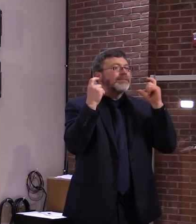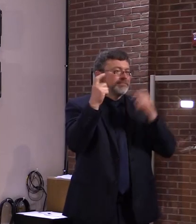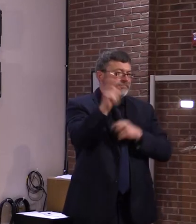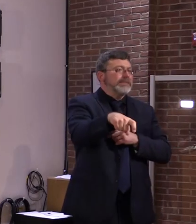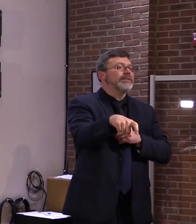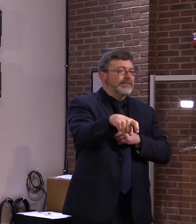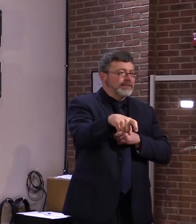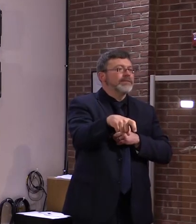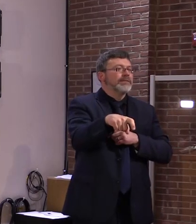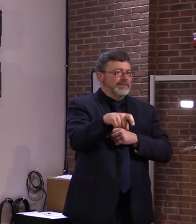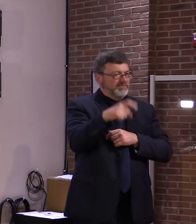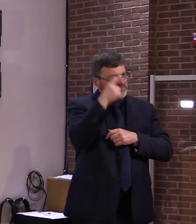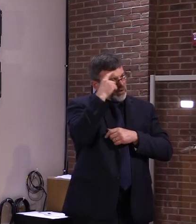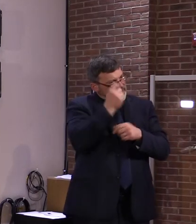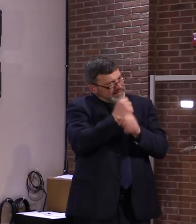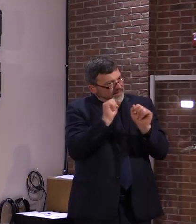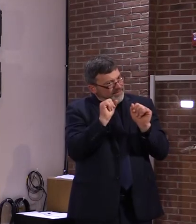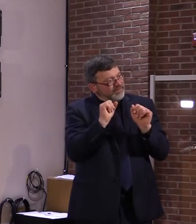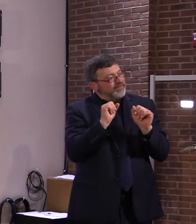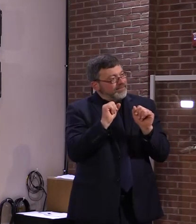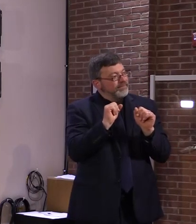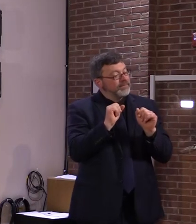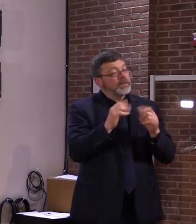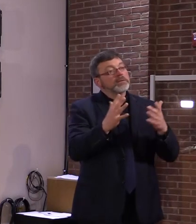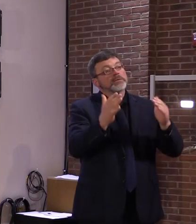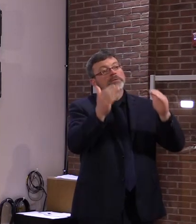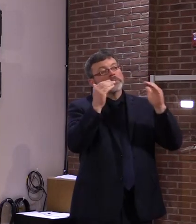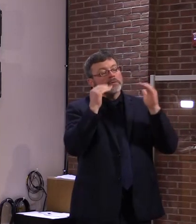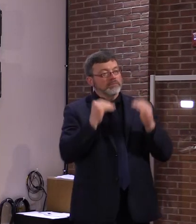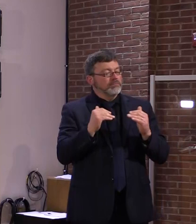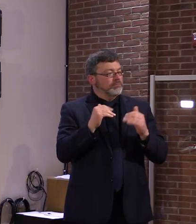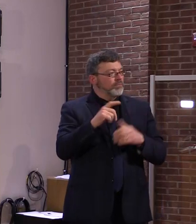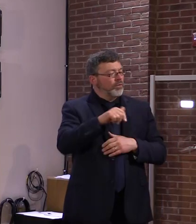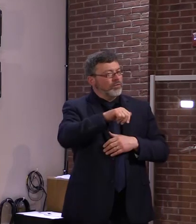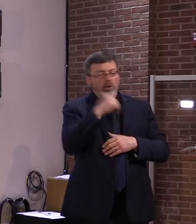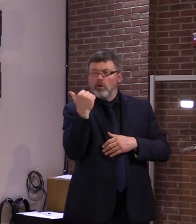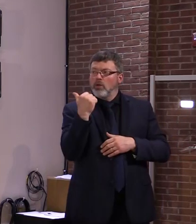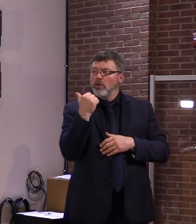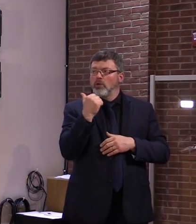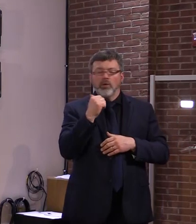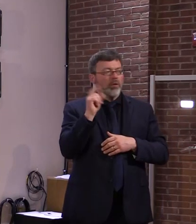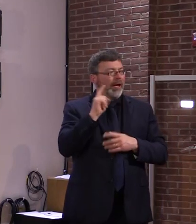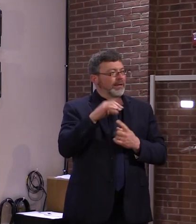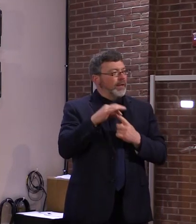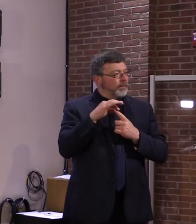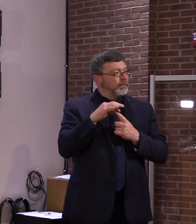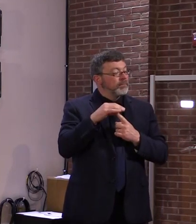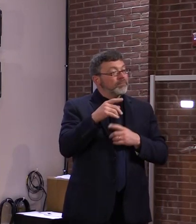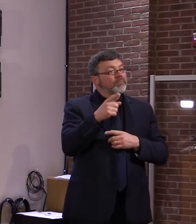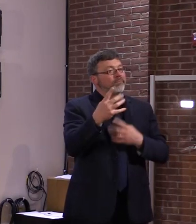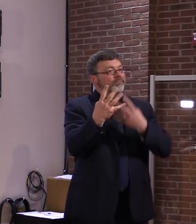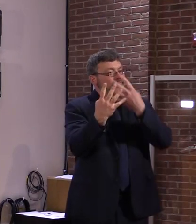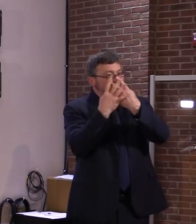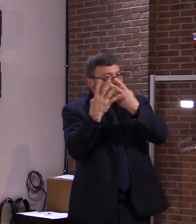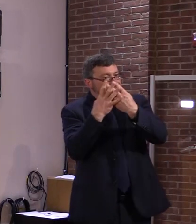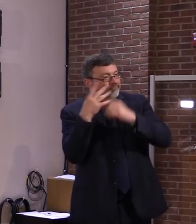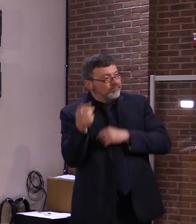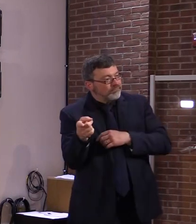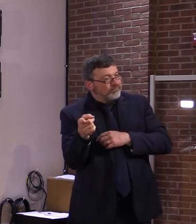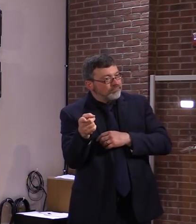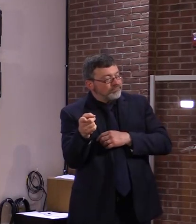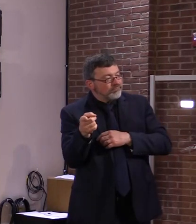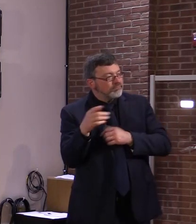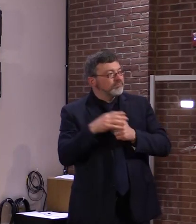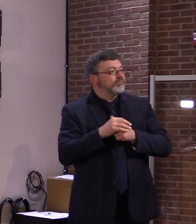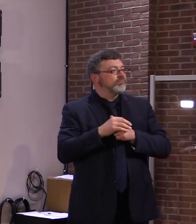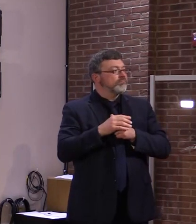Other settings this does not apply to at this time include correctional facilities, homeless shelters,